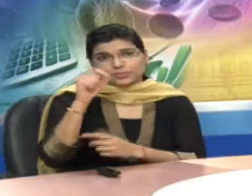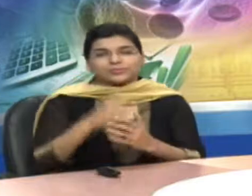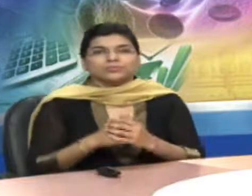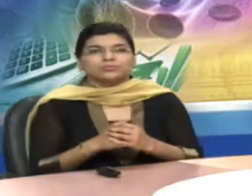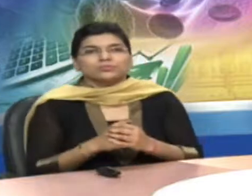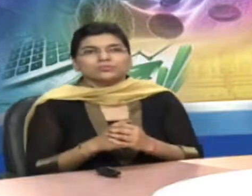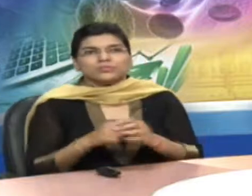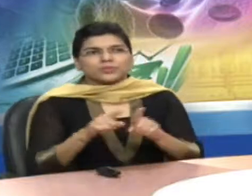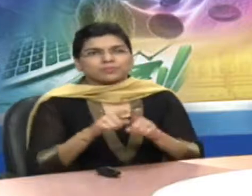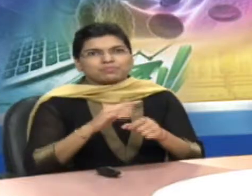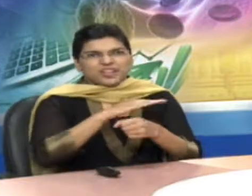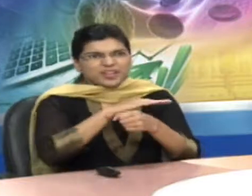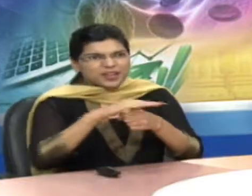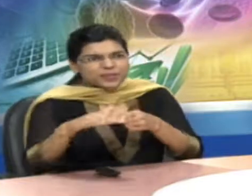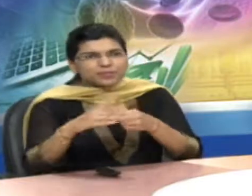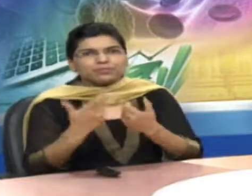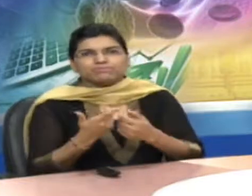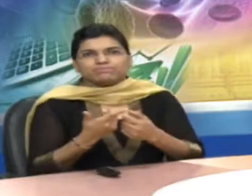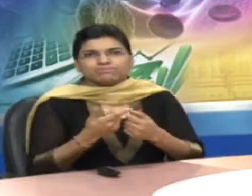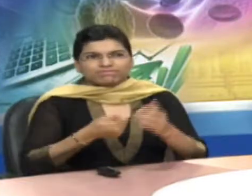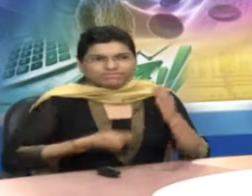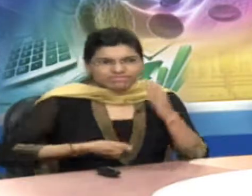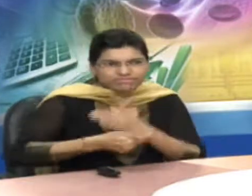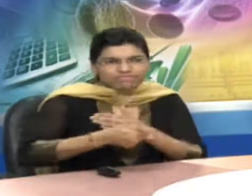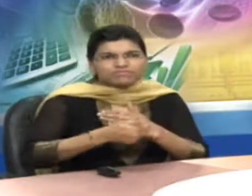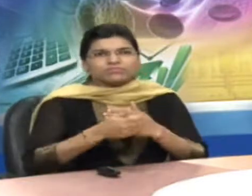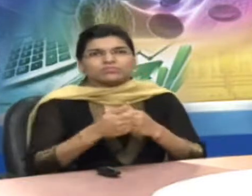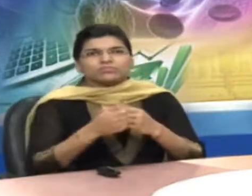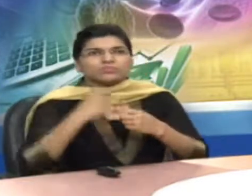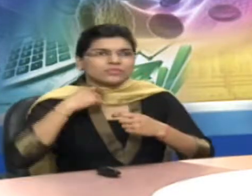Tenth word is murder.